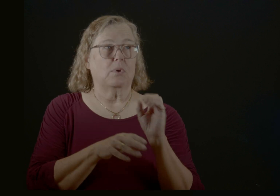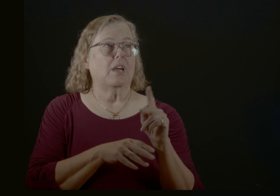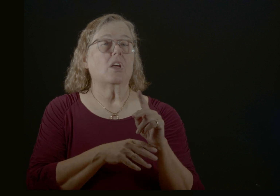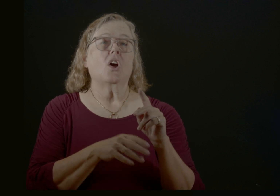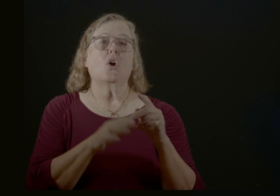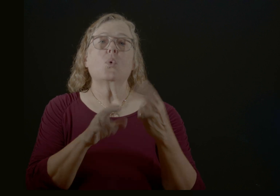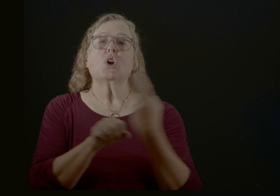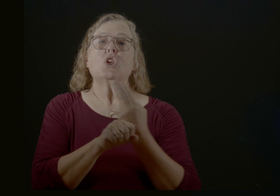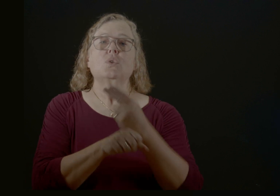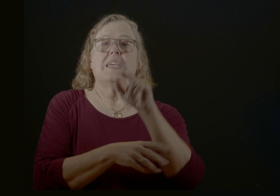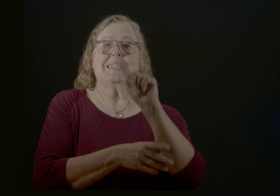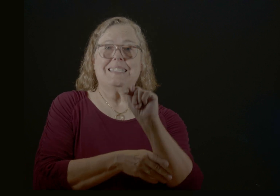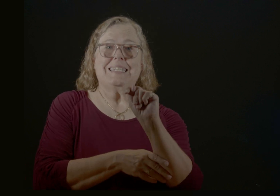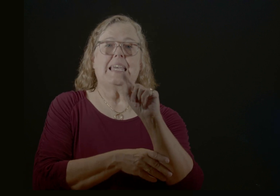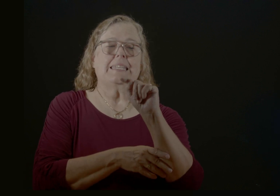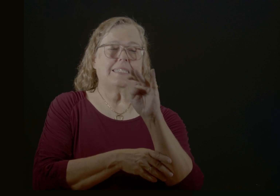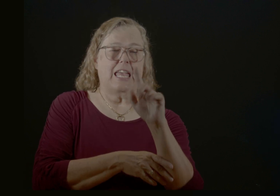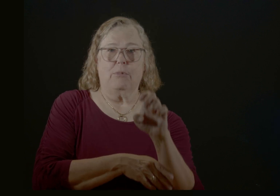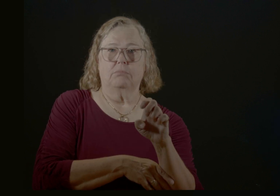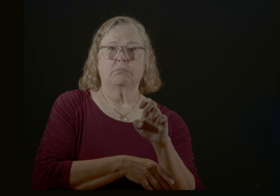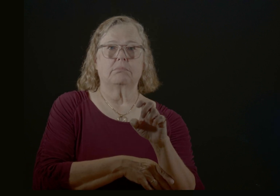do it, okay? We are going to use a t-table.